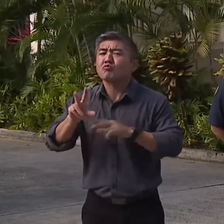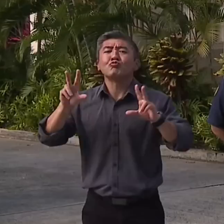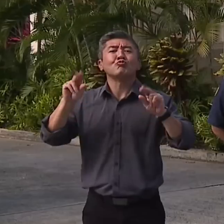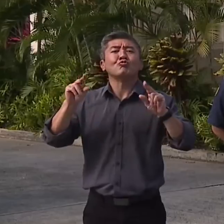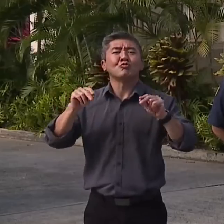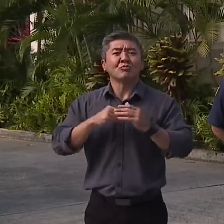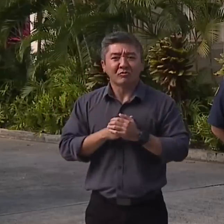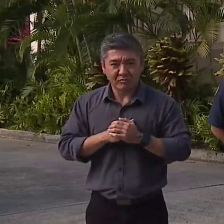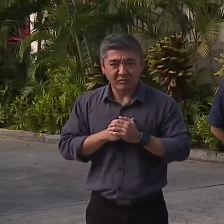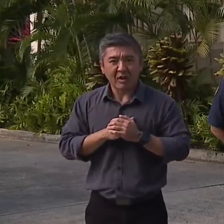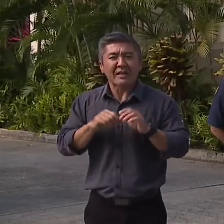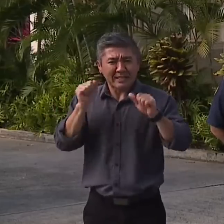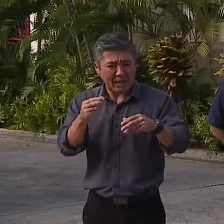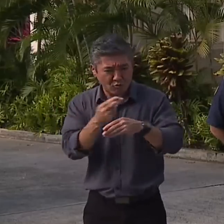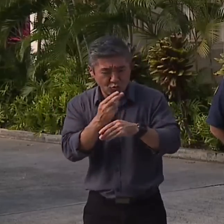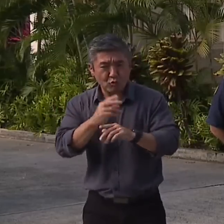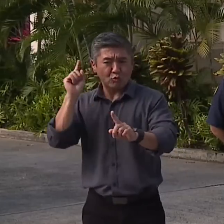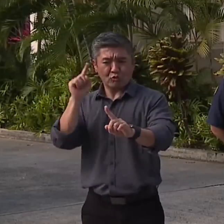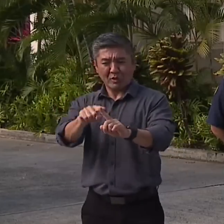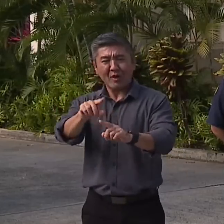end of November 2020.